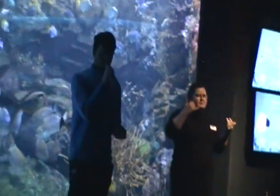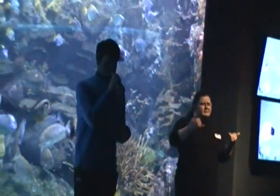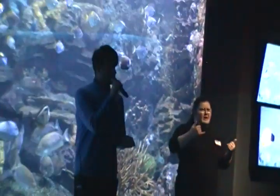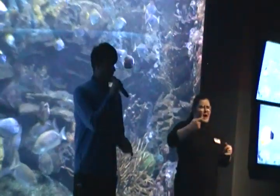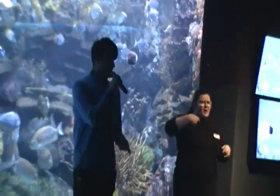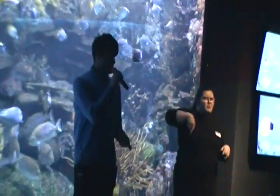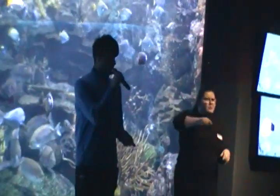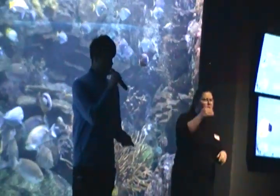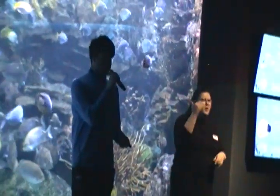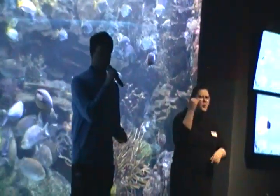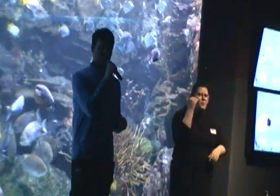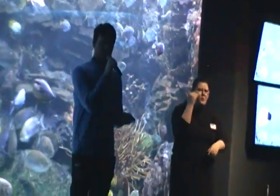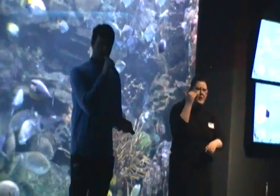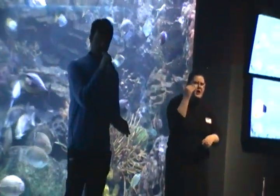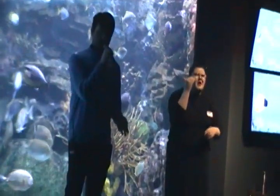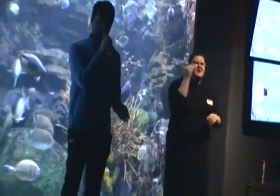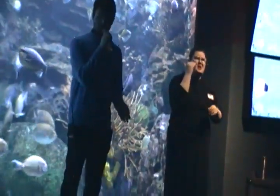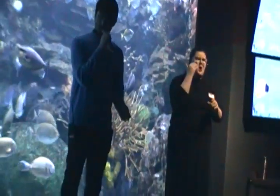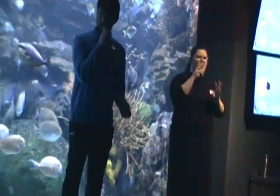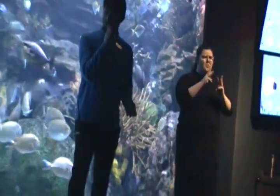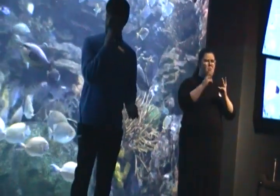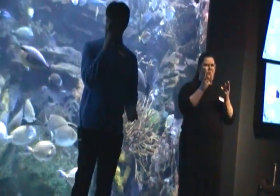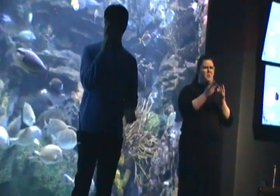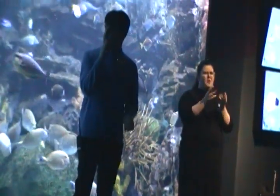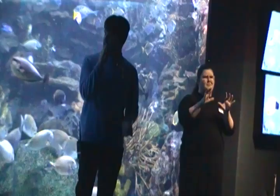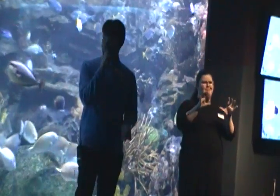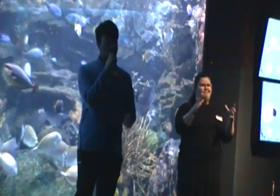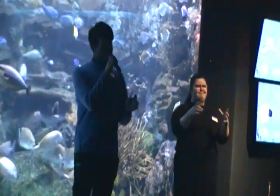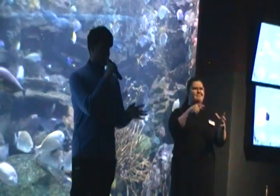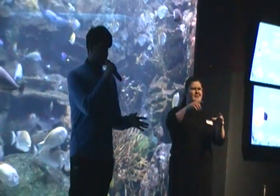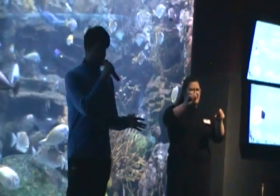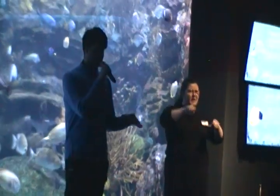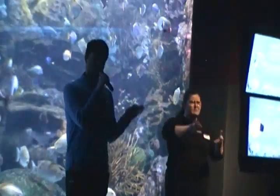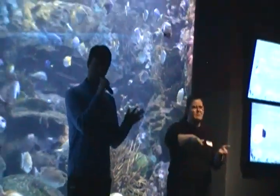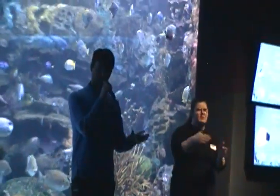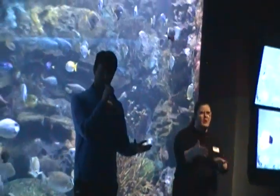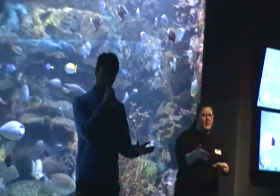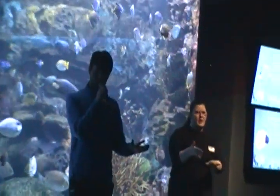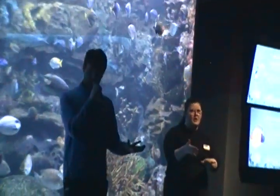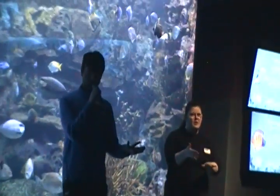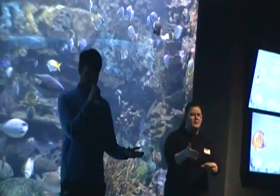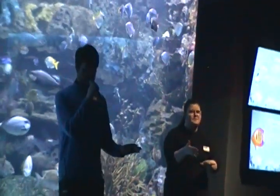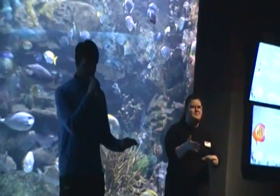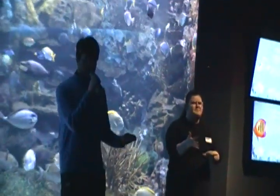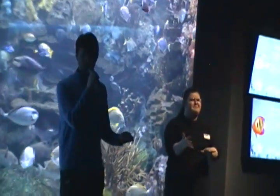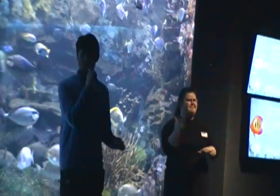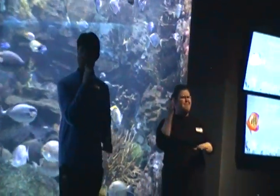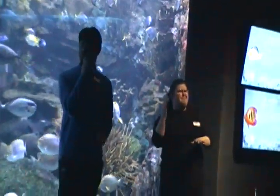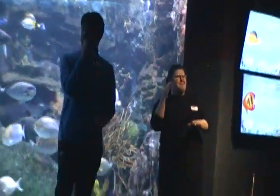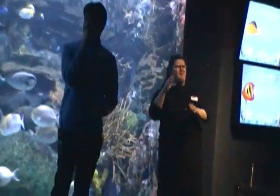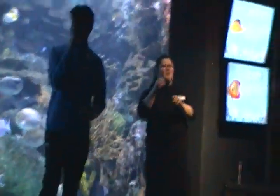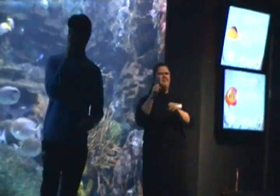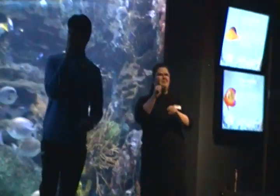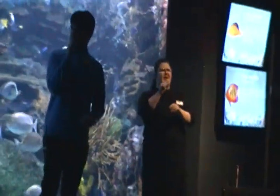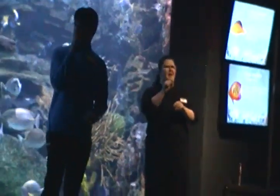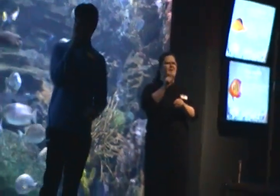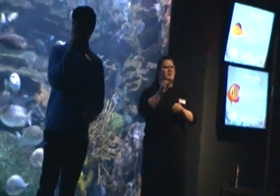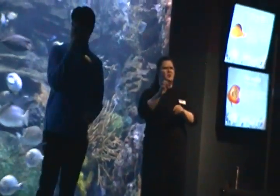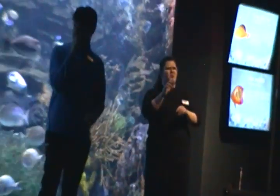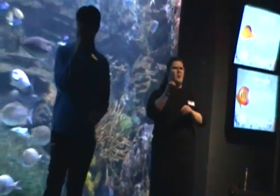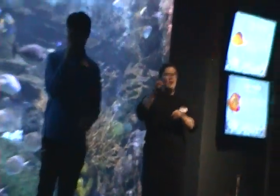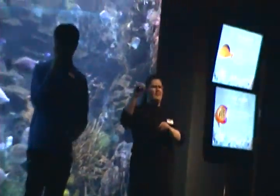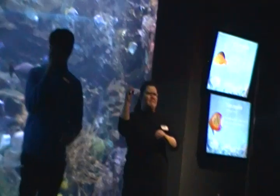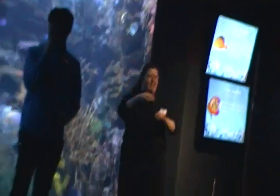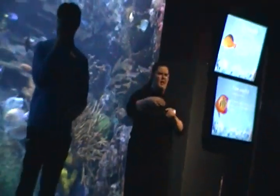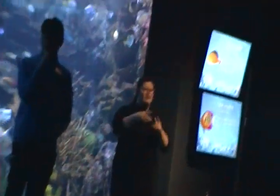asteroids, volcanoes, ice ages, those have never been self-aware before. And I know it's hard to believe, but humans are self-aware. And